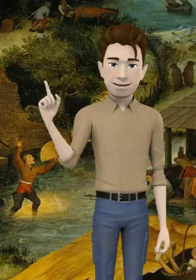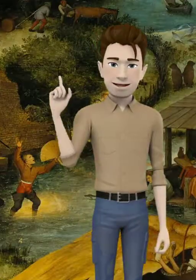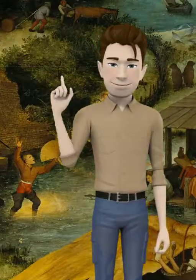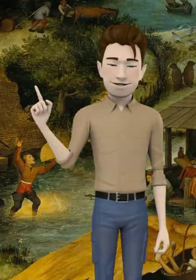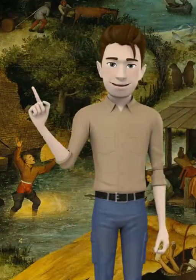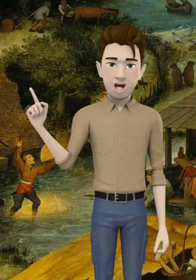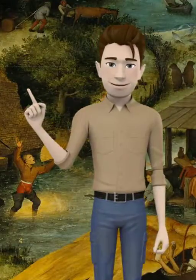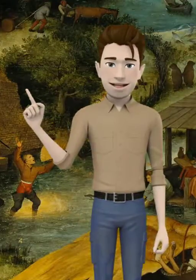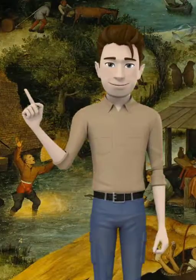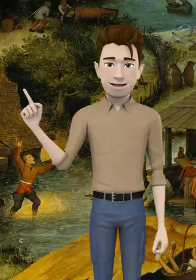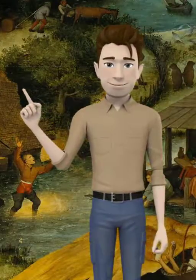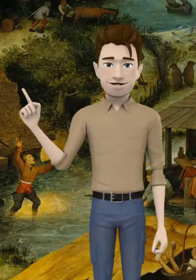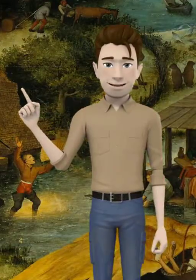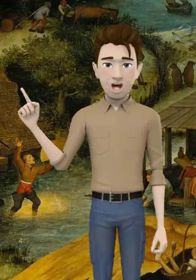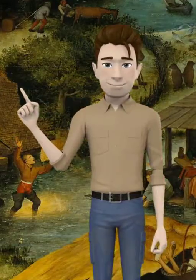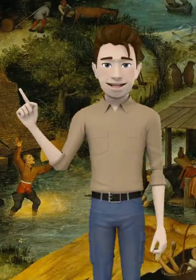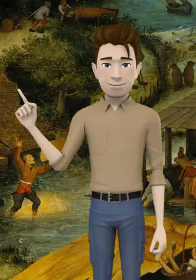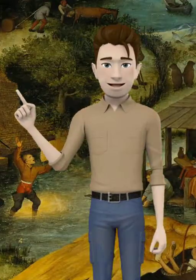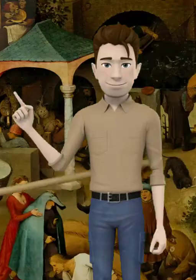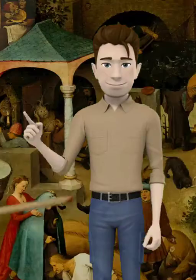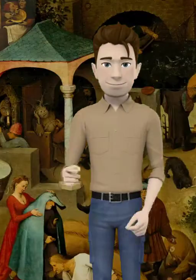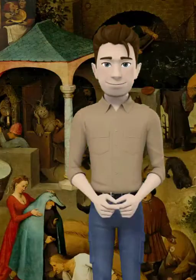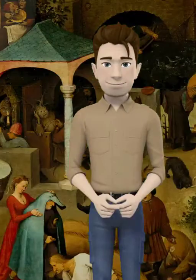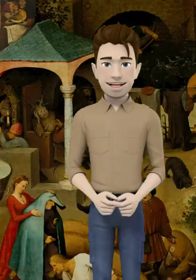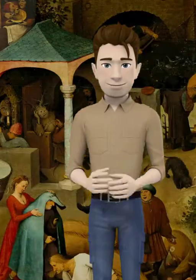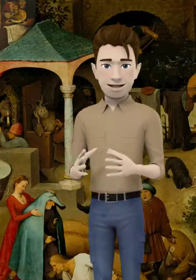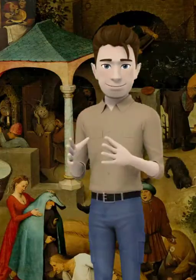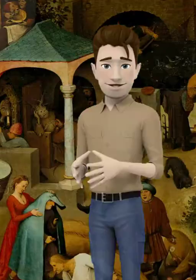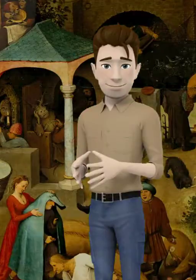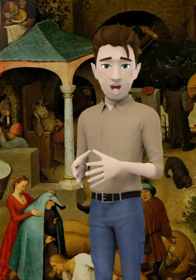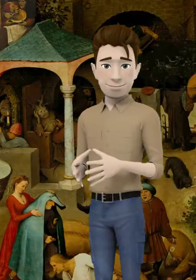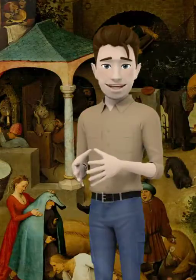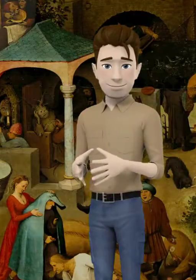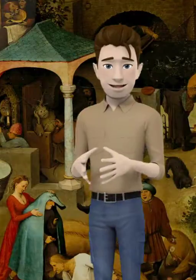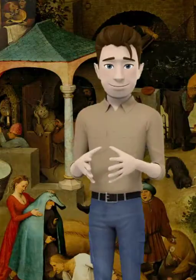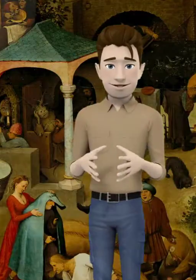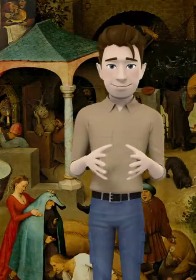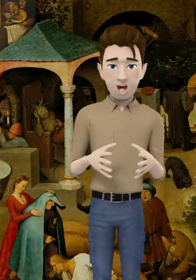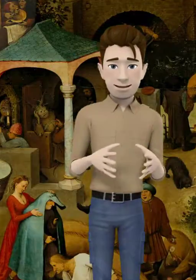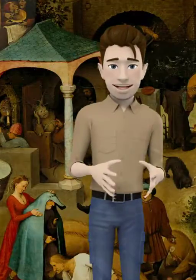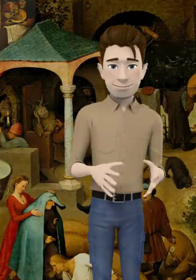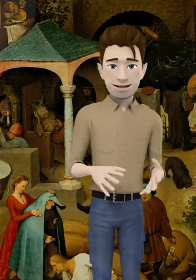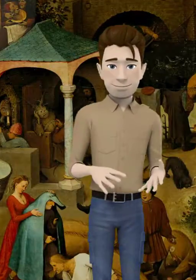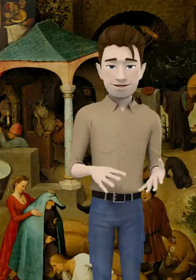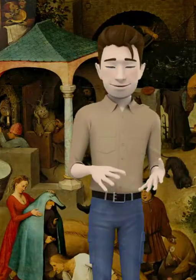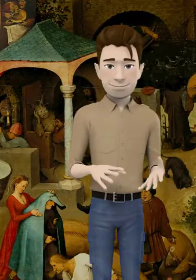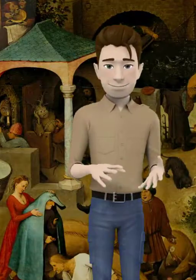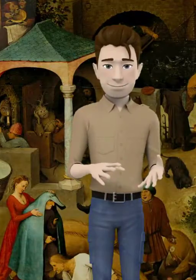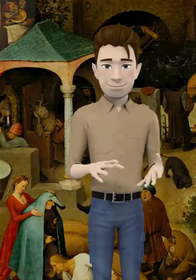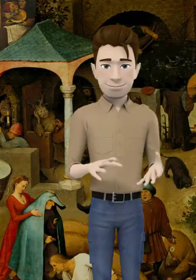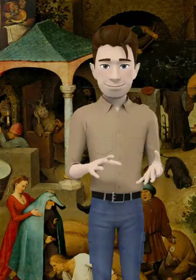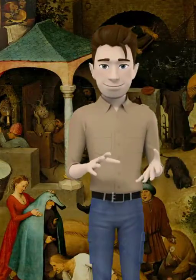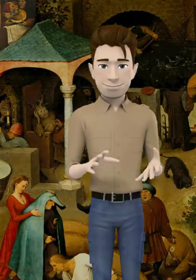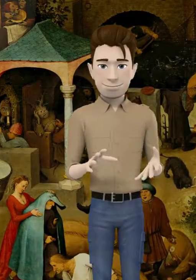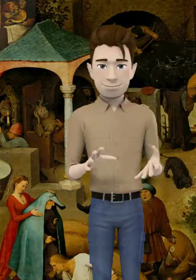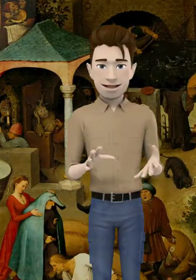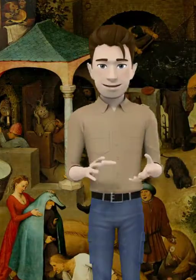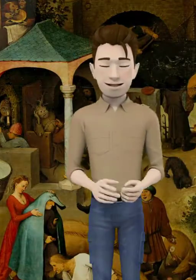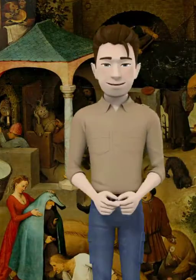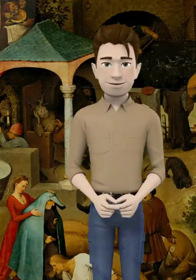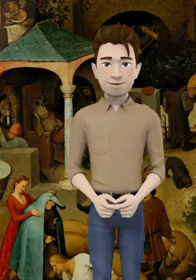soldier squatting on the fire and burning his trousers. Someone is intently bashing his head against a brick wall. Someone else is biting a